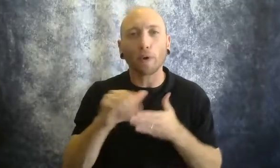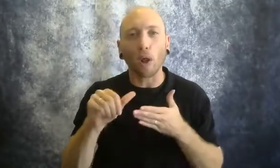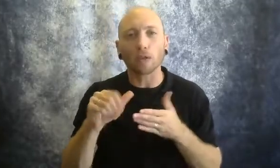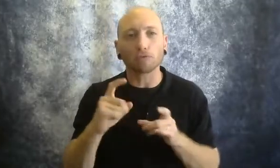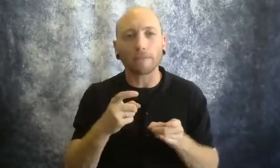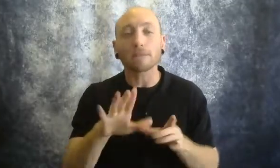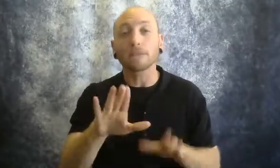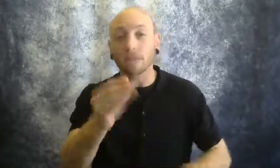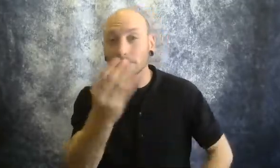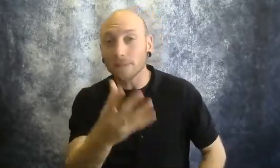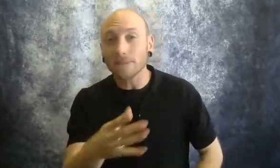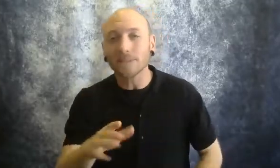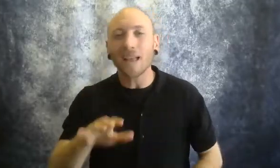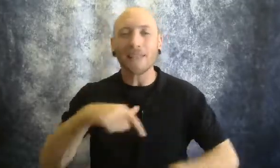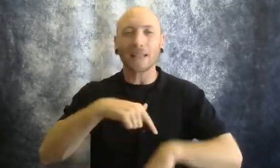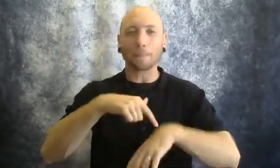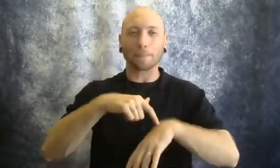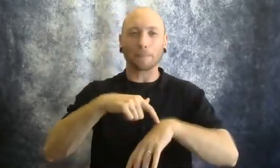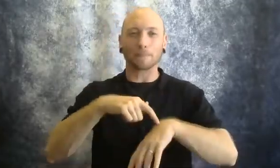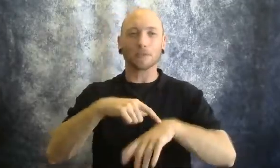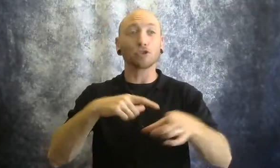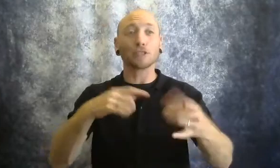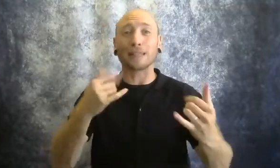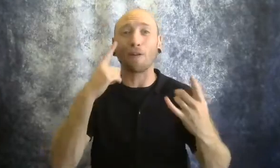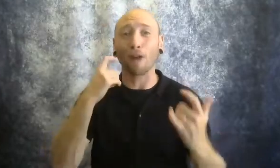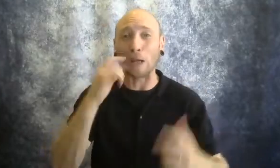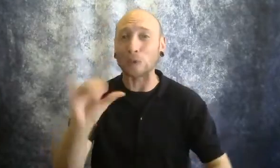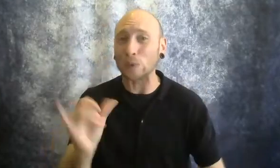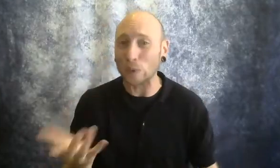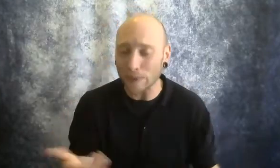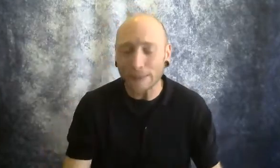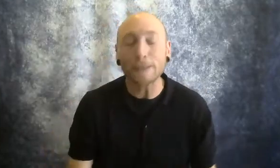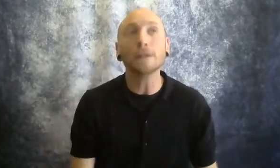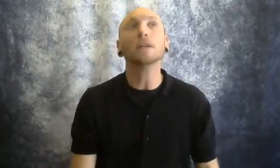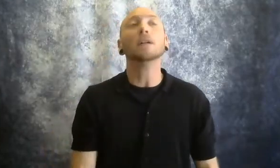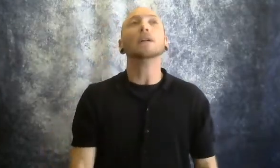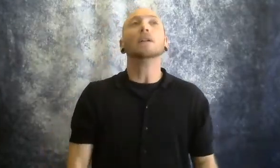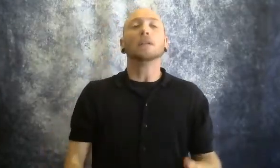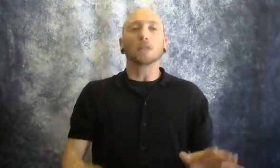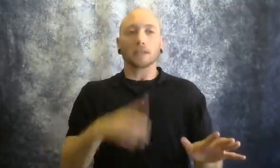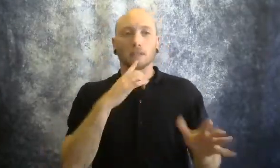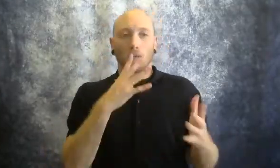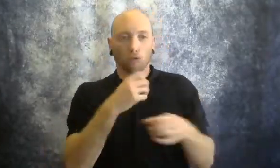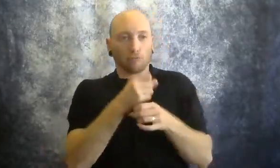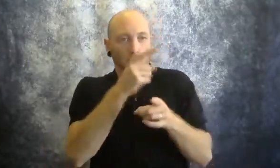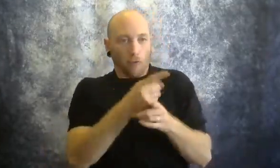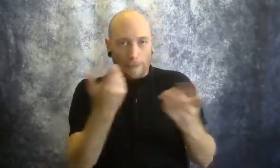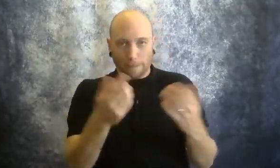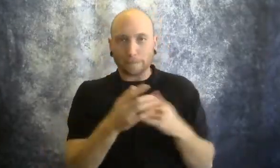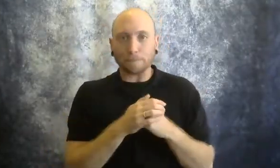that. And I said, so I brought $200 with me. By the way, by now, tears are streaming down her face, And